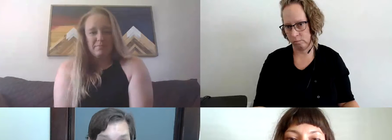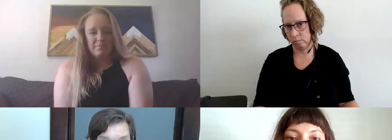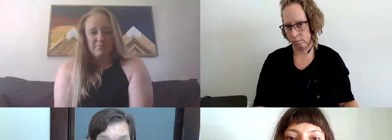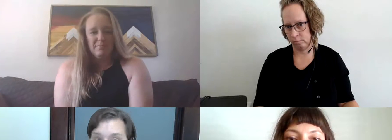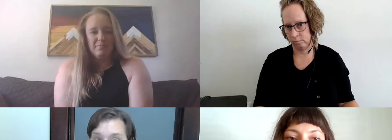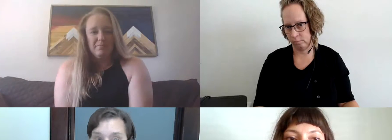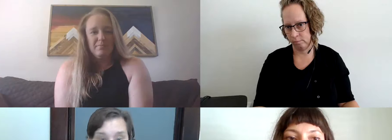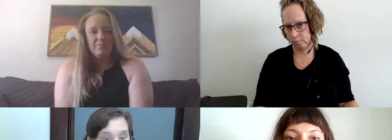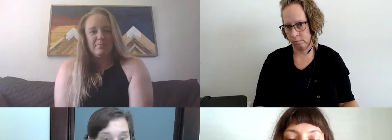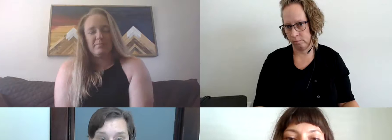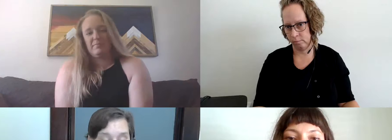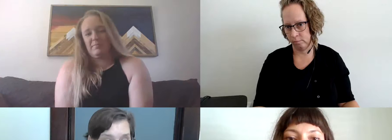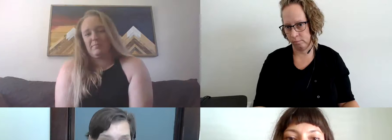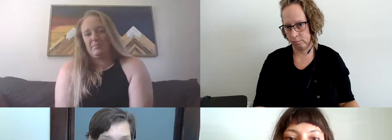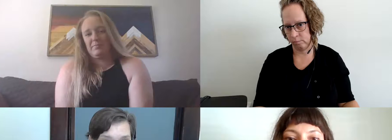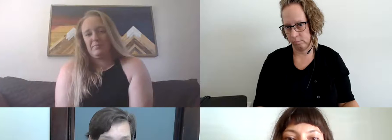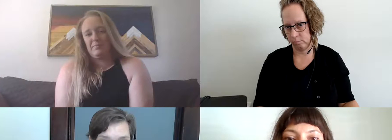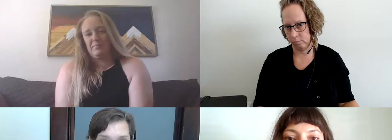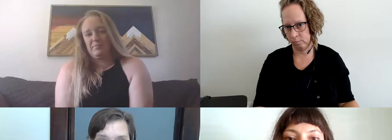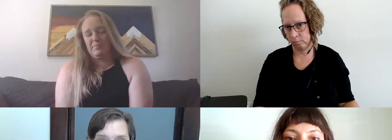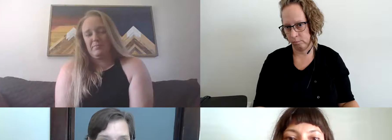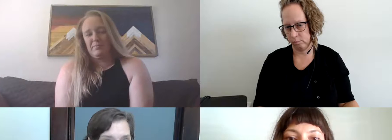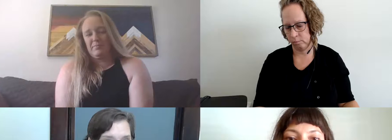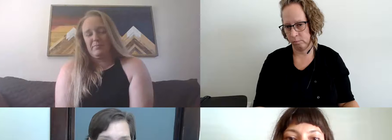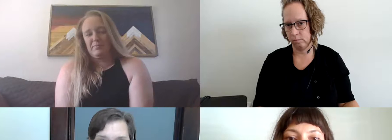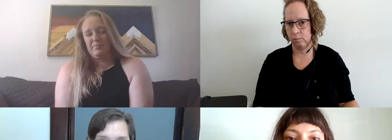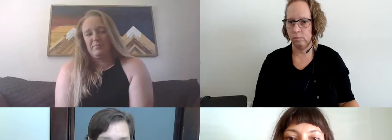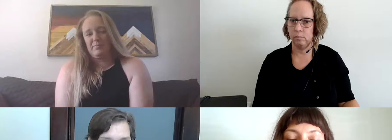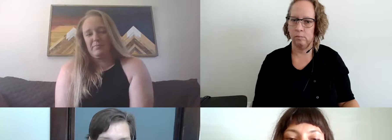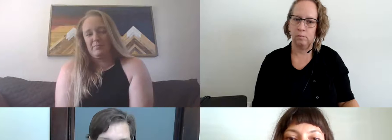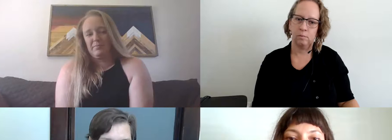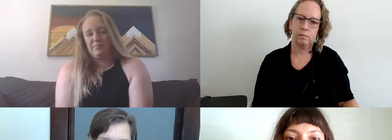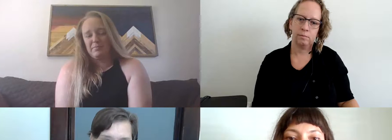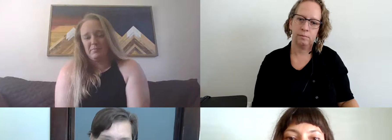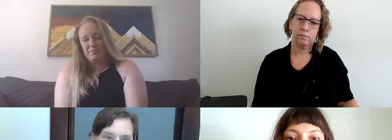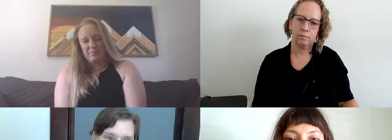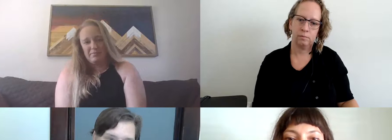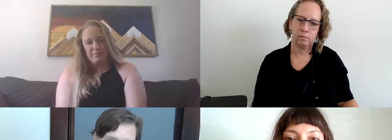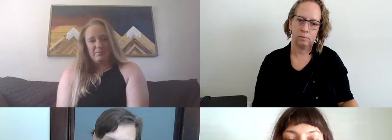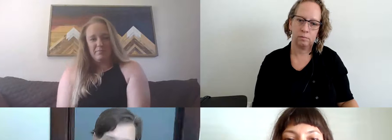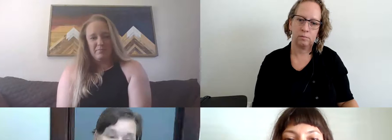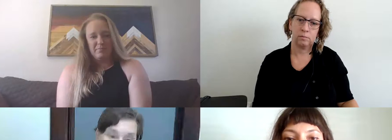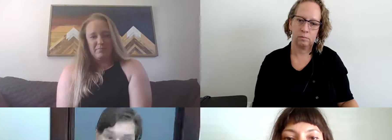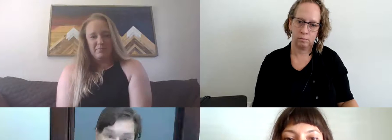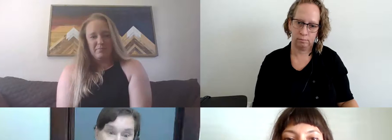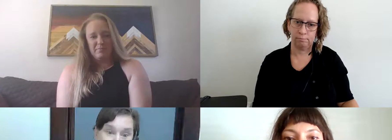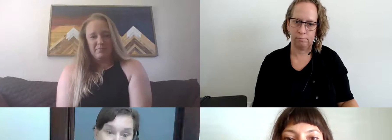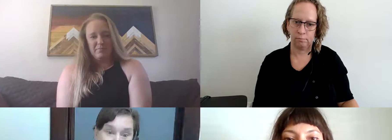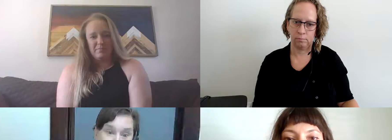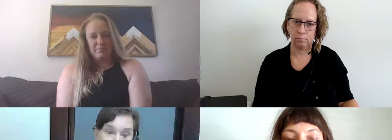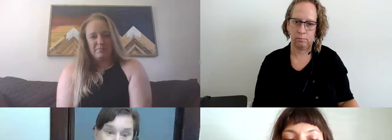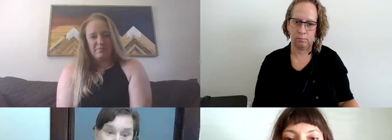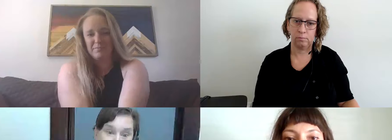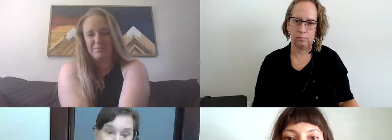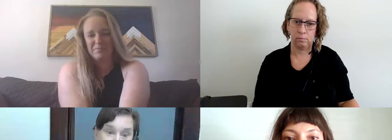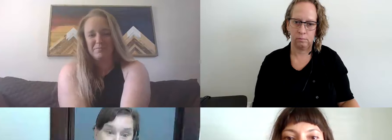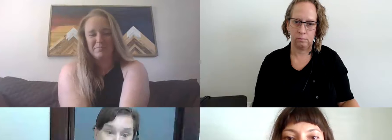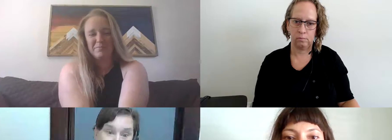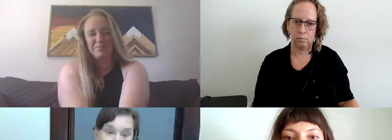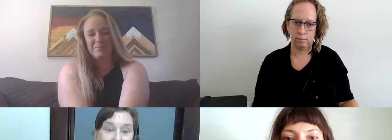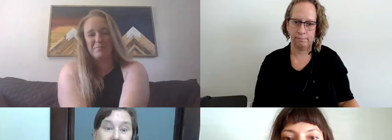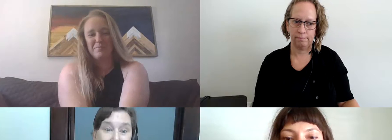we'll be able to fill it, but we'll definitely do our best. It's the same concept of, planning ahead. Obviously, we prefer a